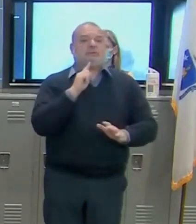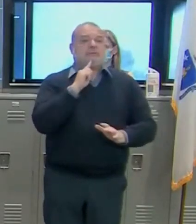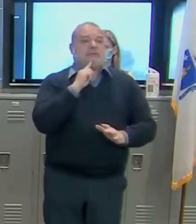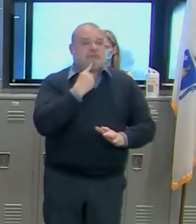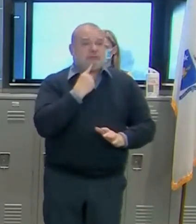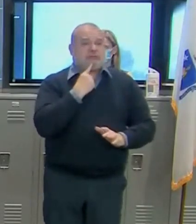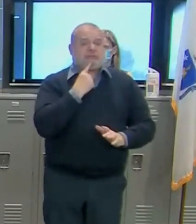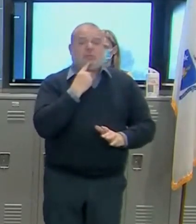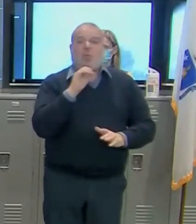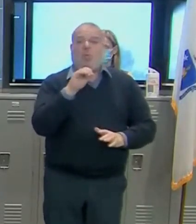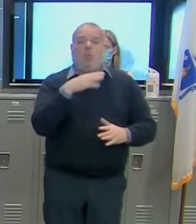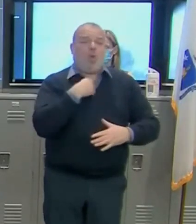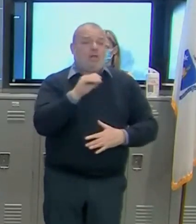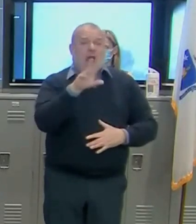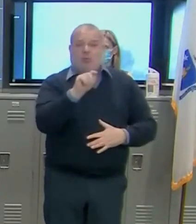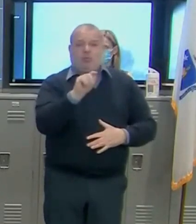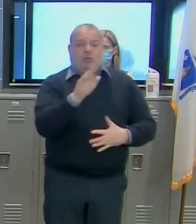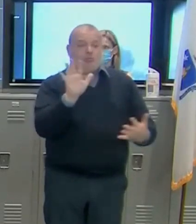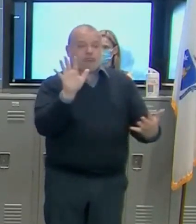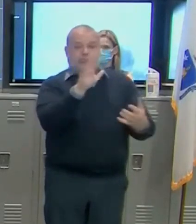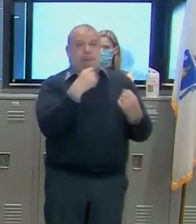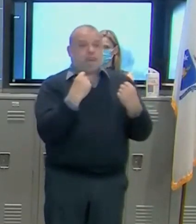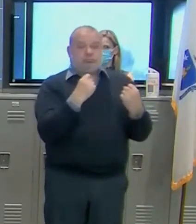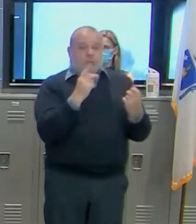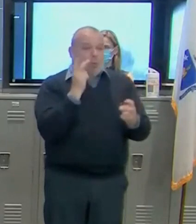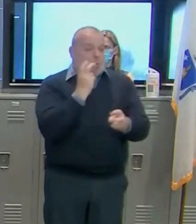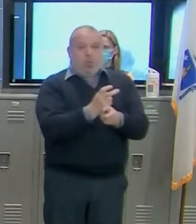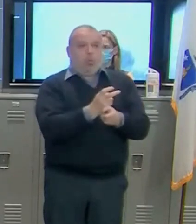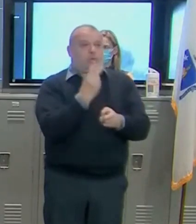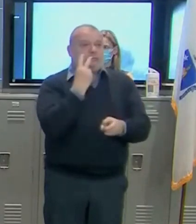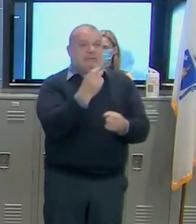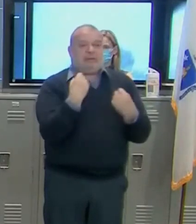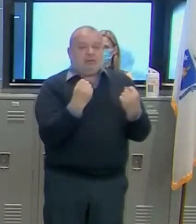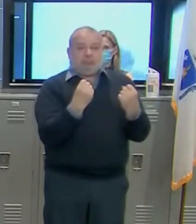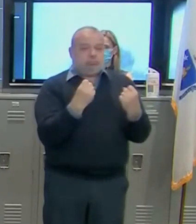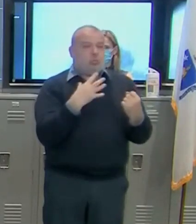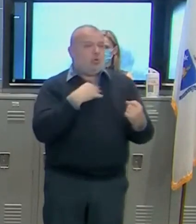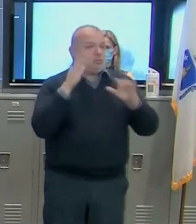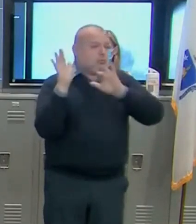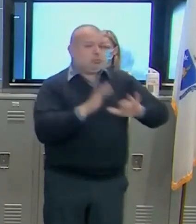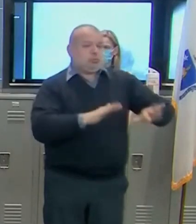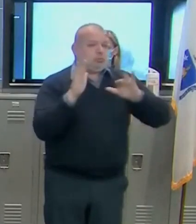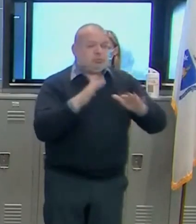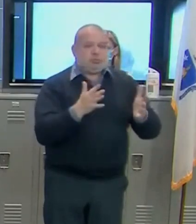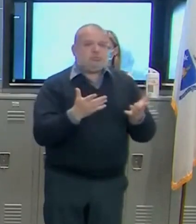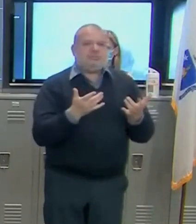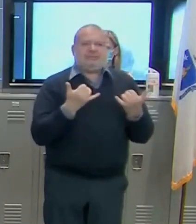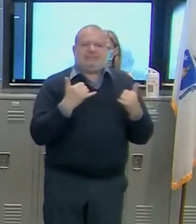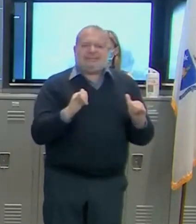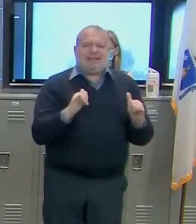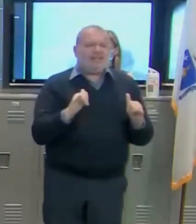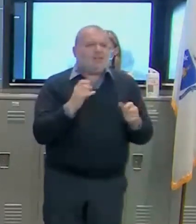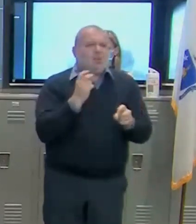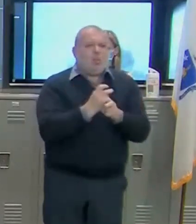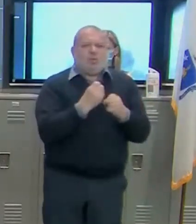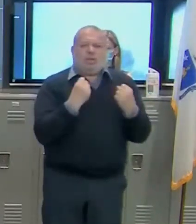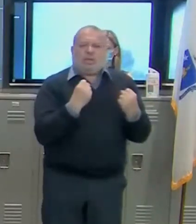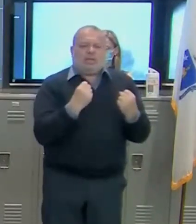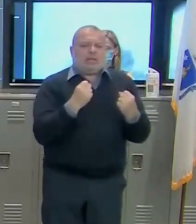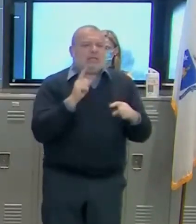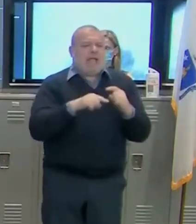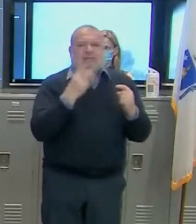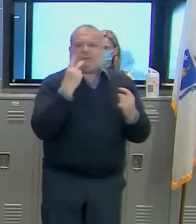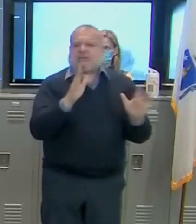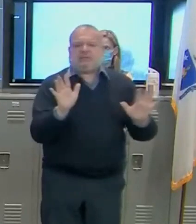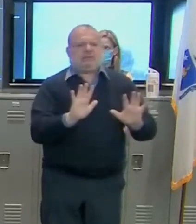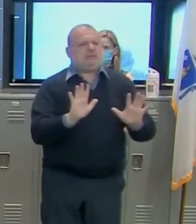of the midday today, there still is pretty limited visibility out there, and we would encourage people for that reason and many